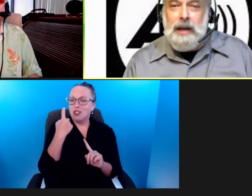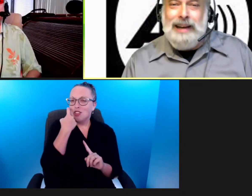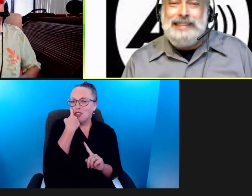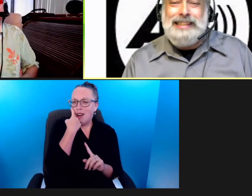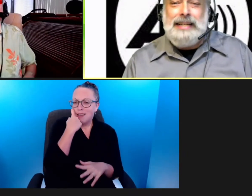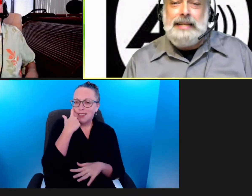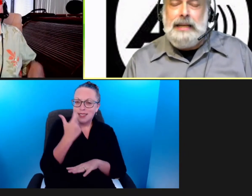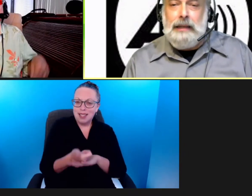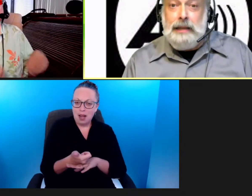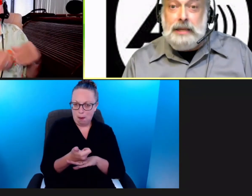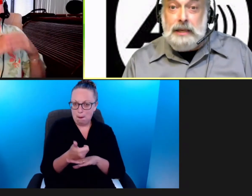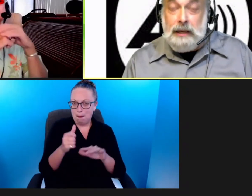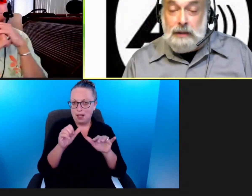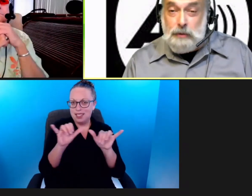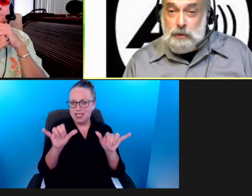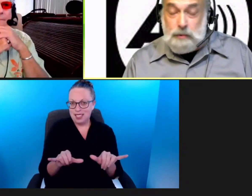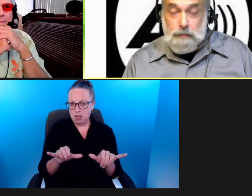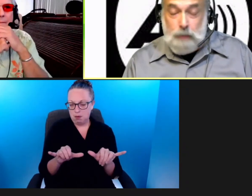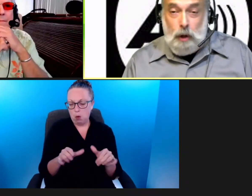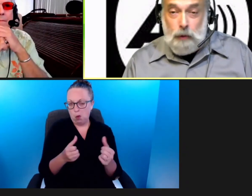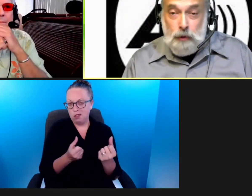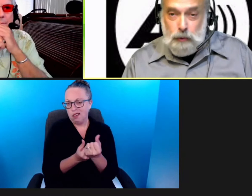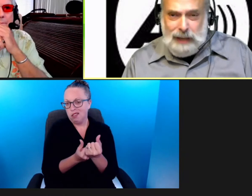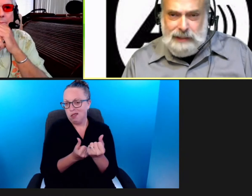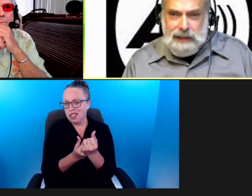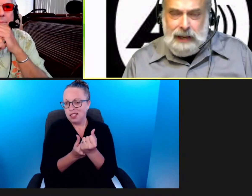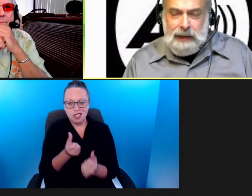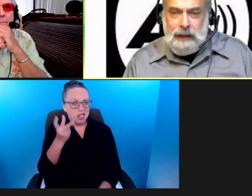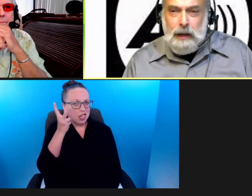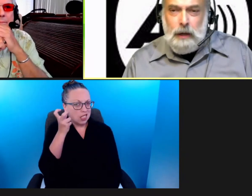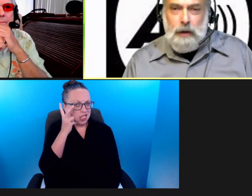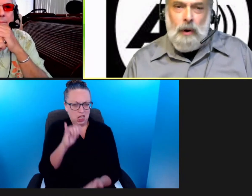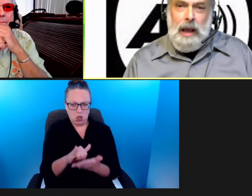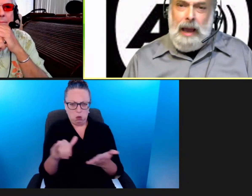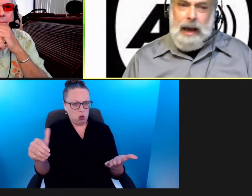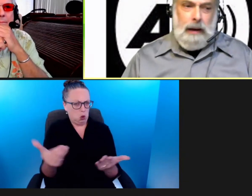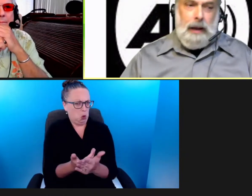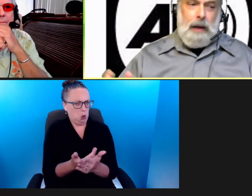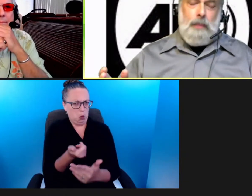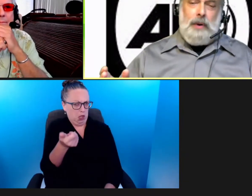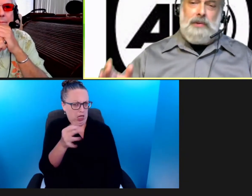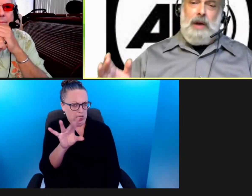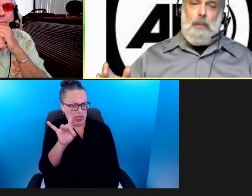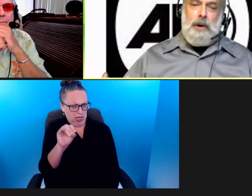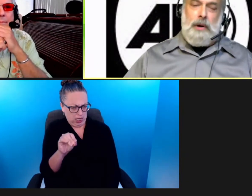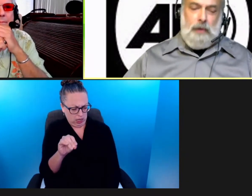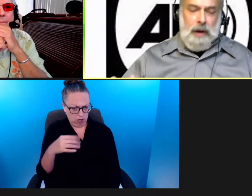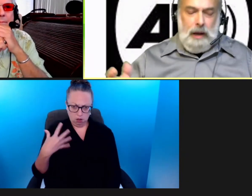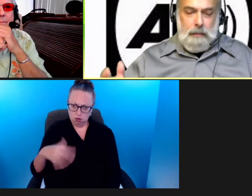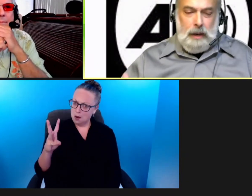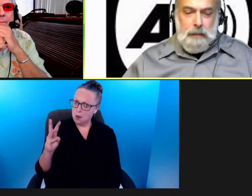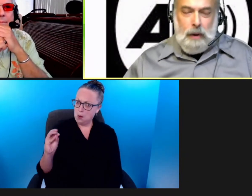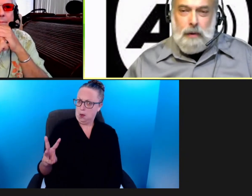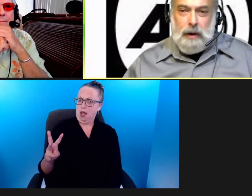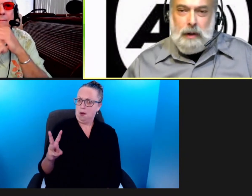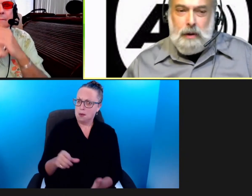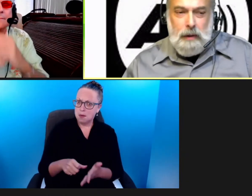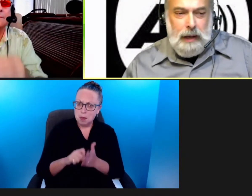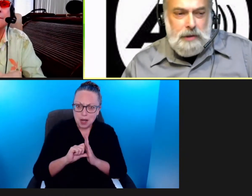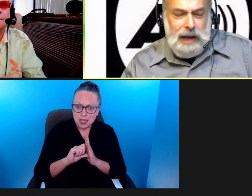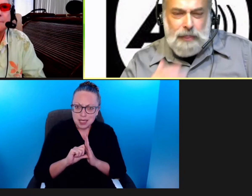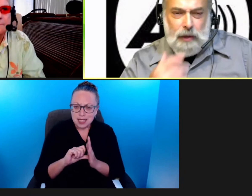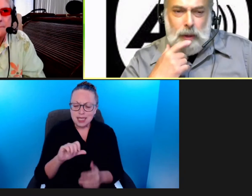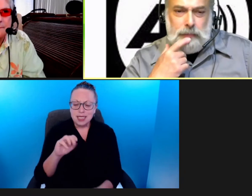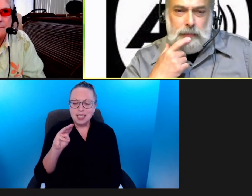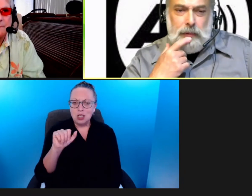installed assisted listening. This was all new, 1980, and how impressive, how wonderful. Margaret